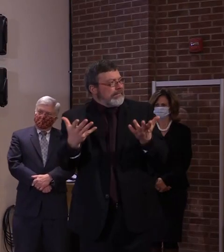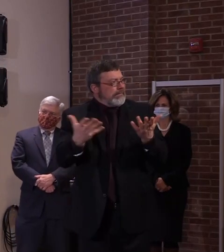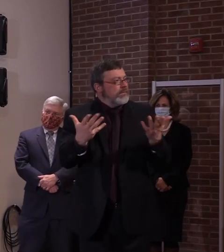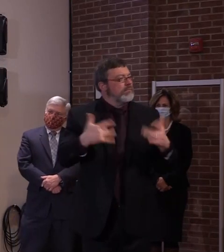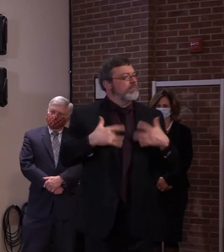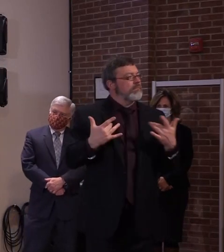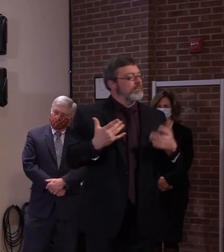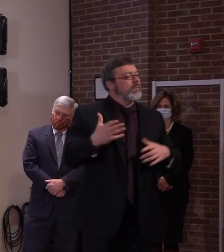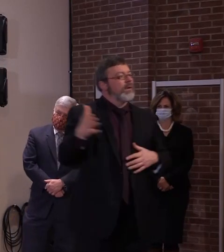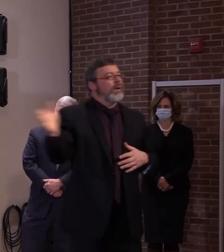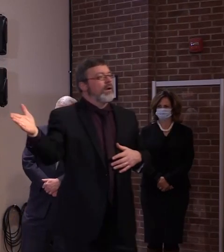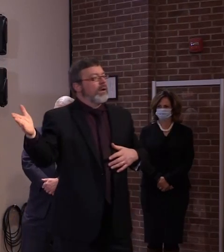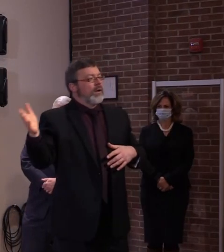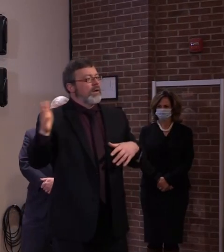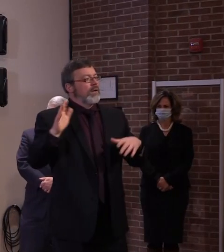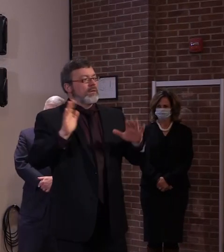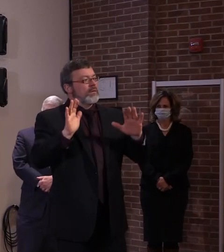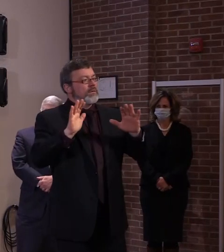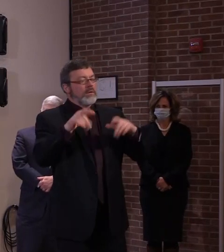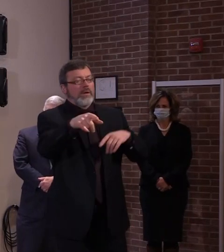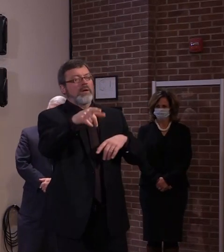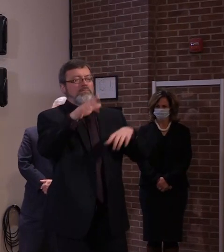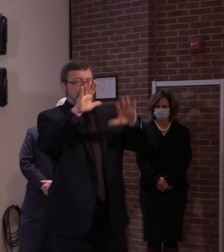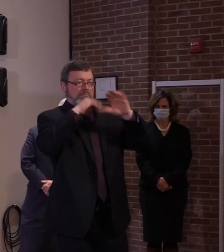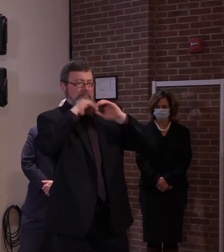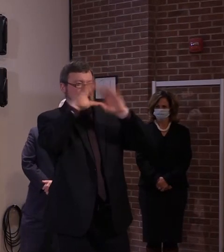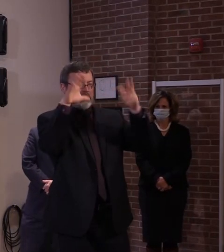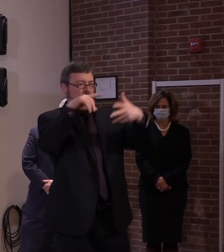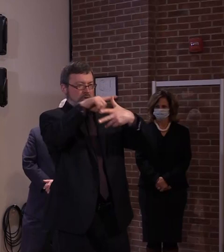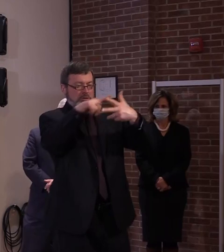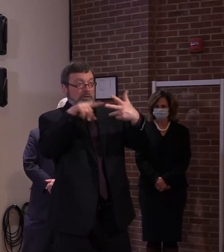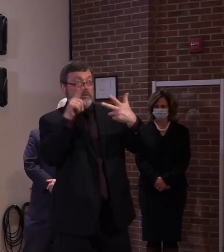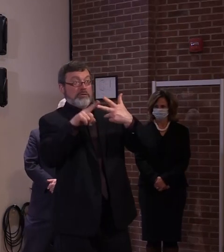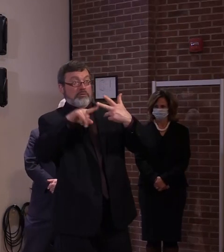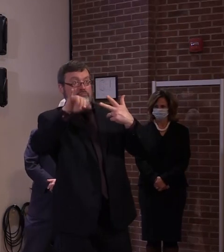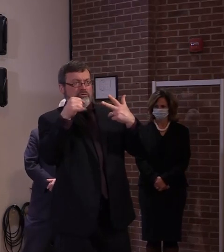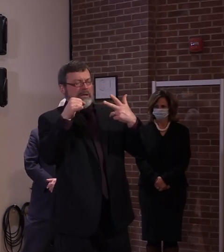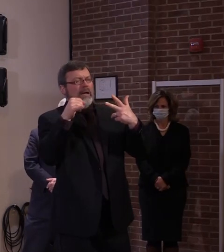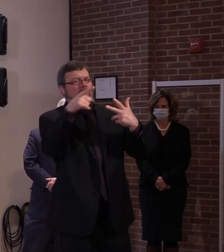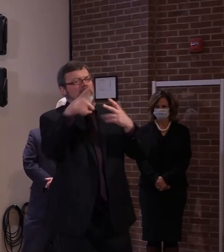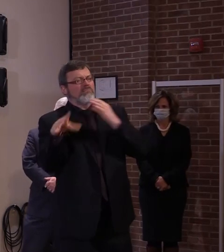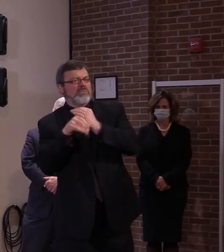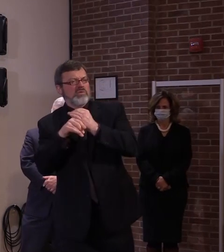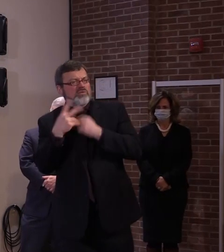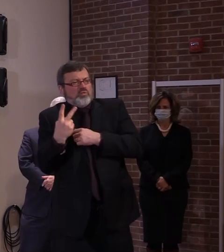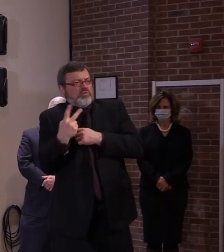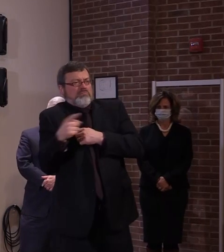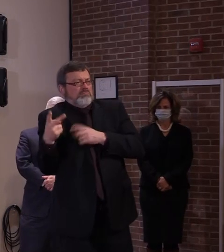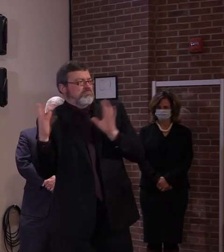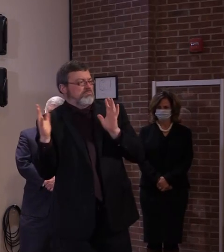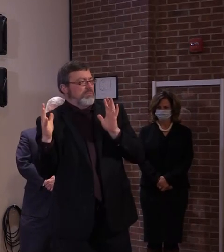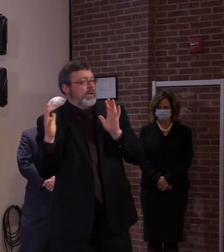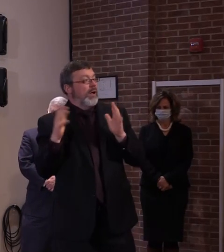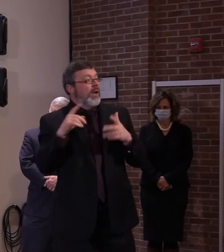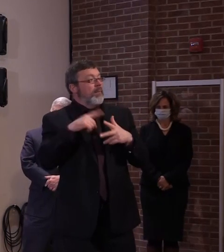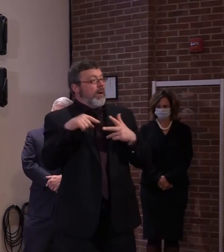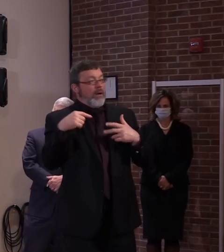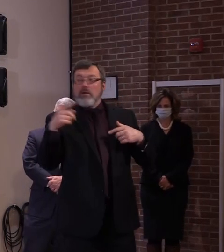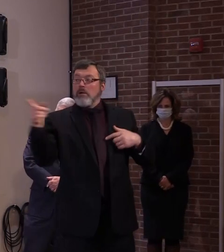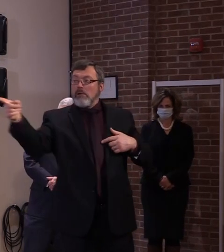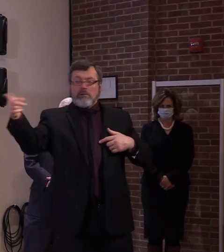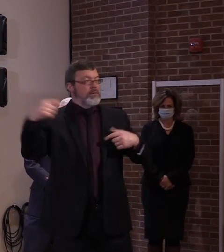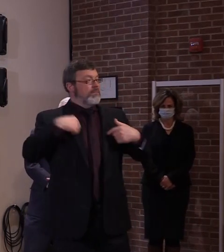Moderna booster, and I'm told that I'm all set at this point in time. We'll see what happens in the